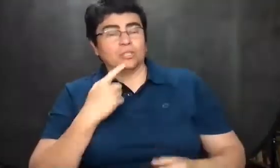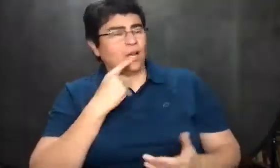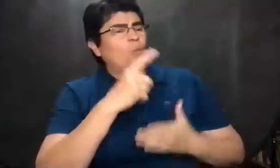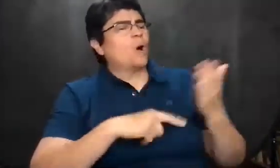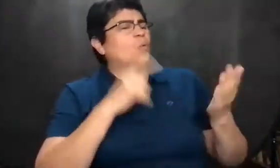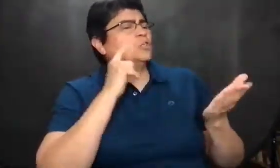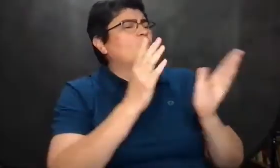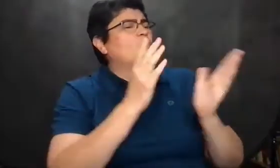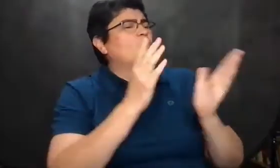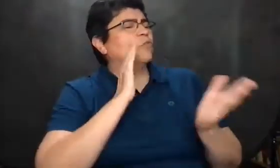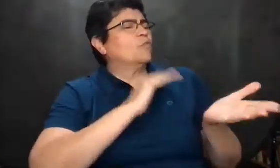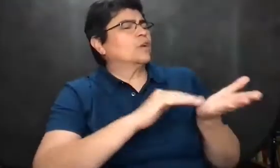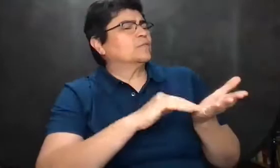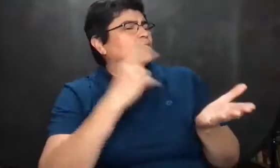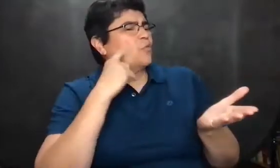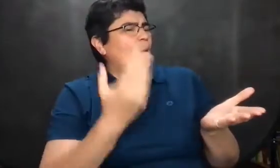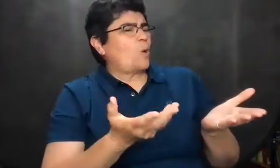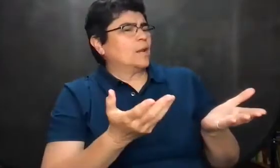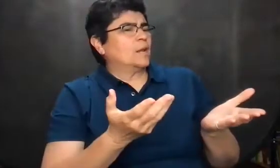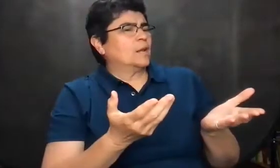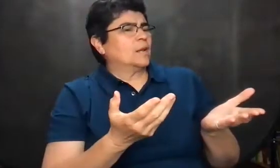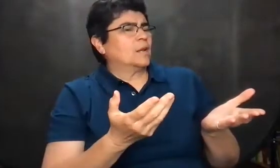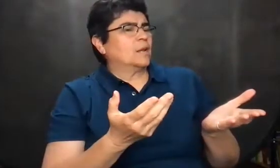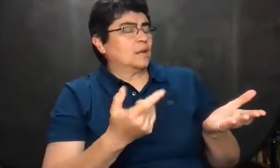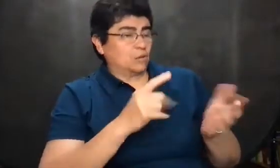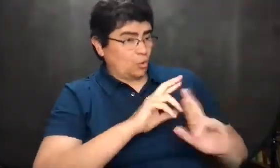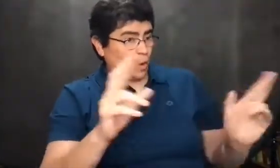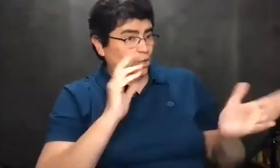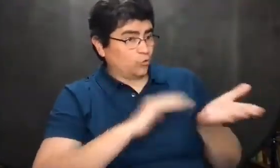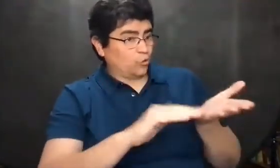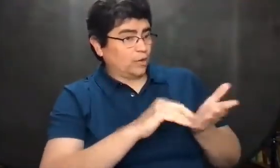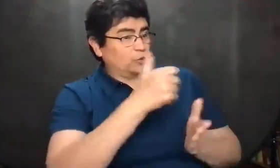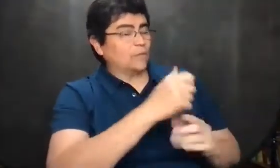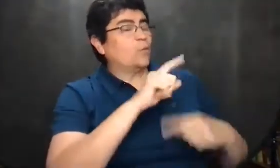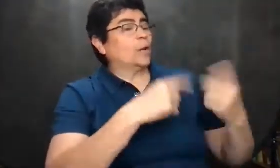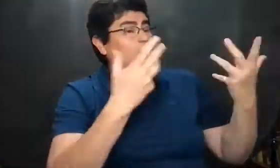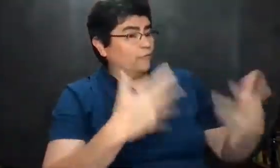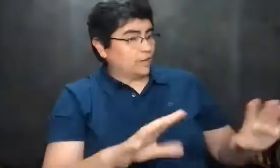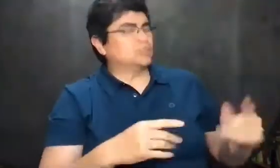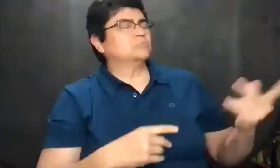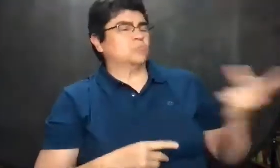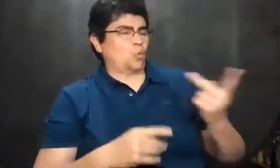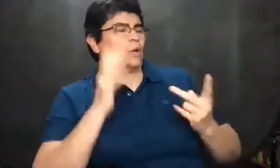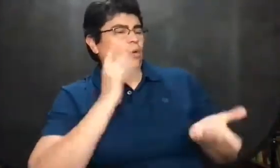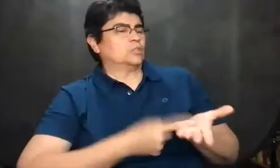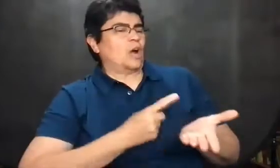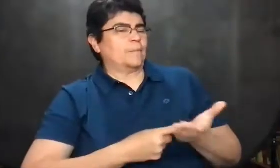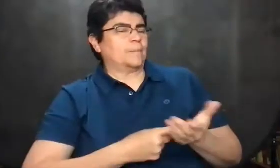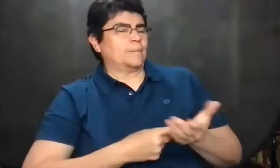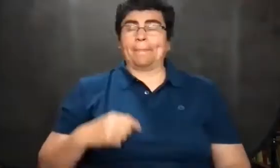for? And then, are you ready to forgive yourself? She said, when you get done doing that, let's talk. And I had to go home and I had to